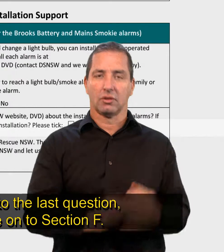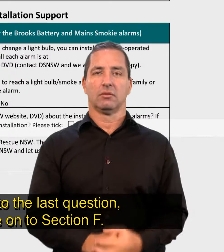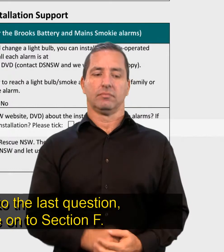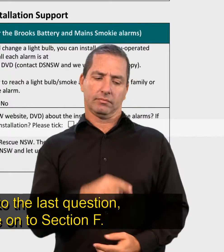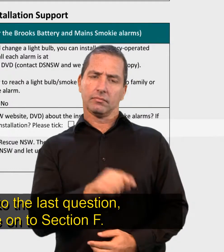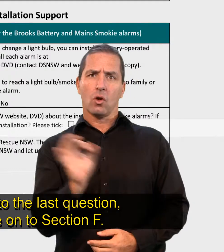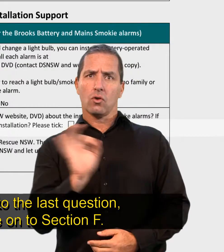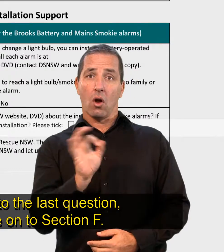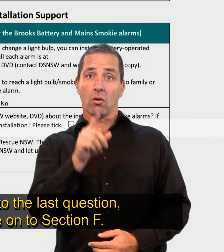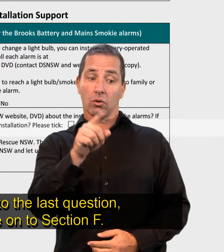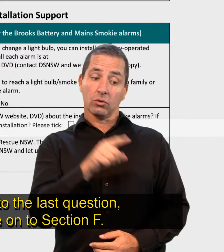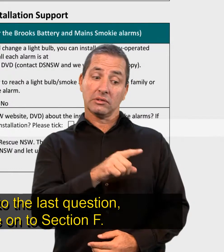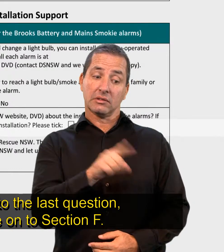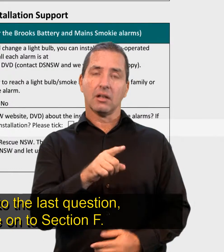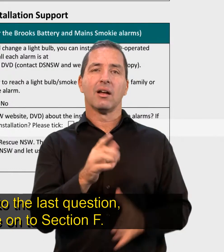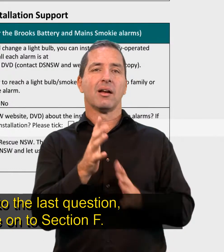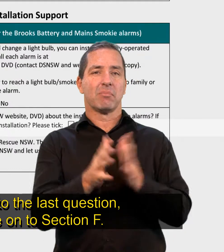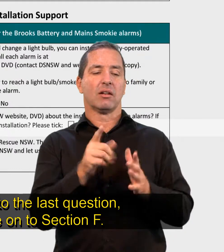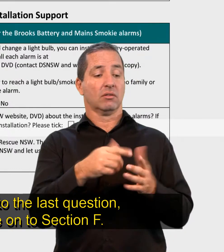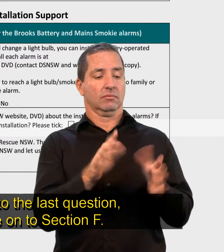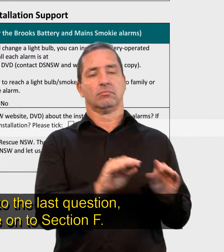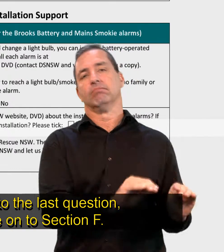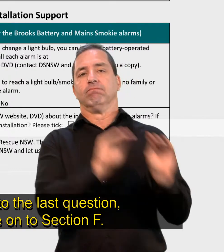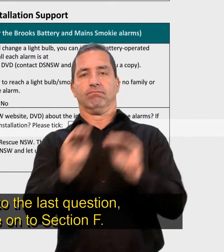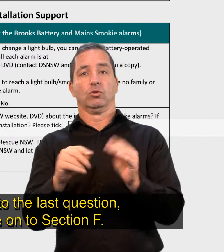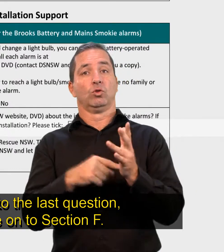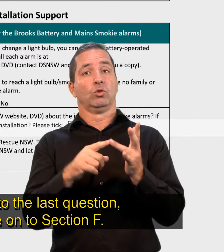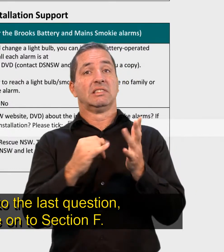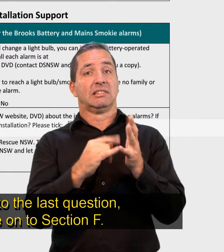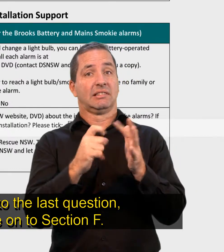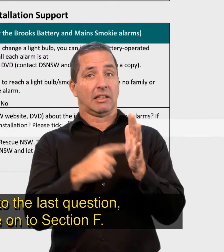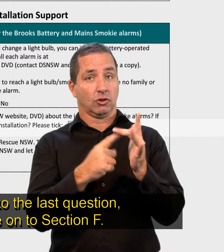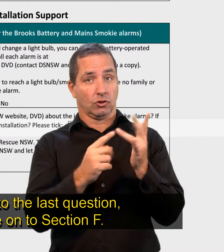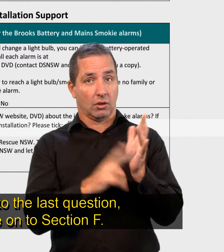If you ticked no to the last question, you can move on to section F.